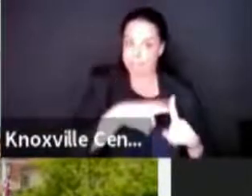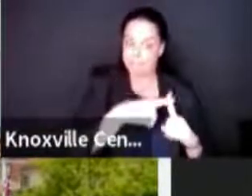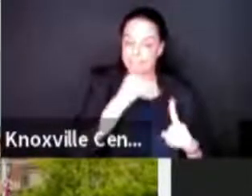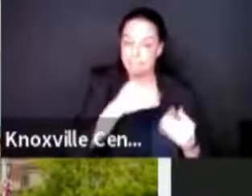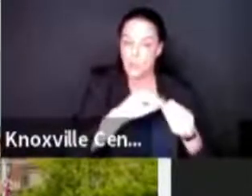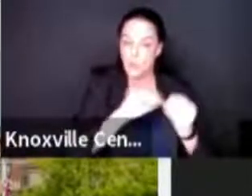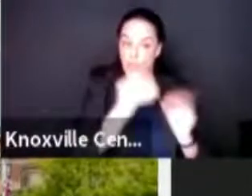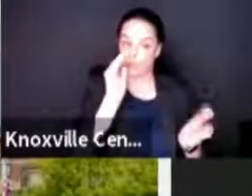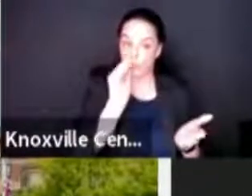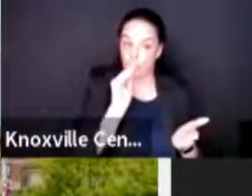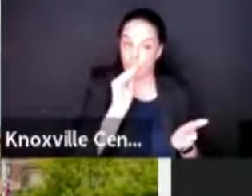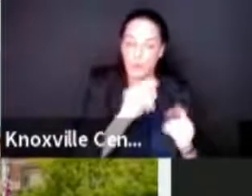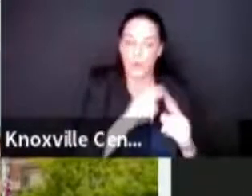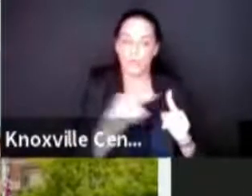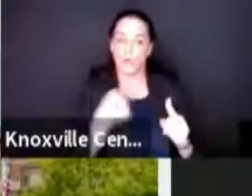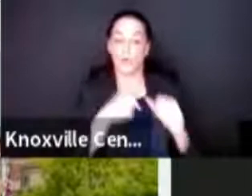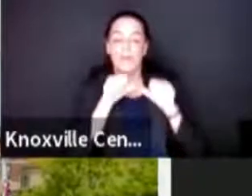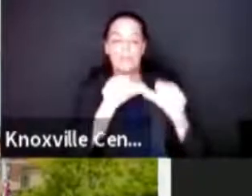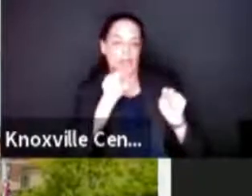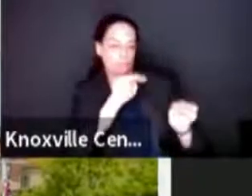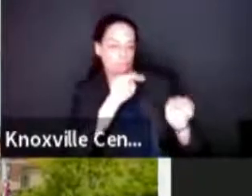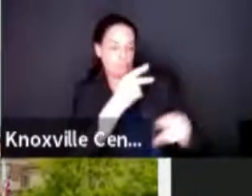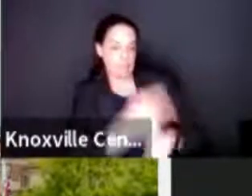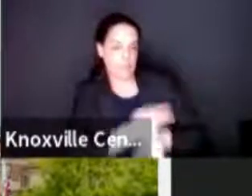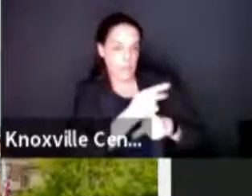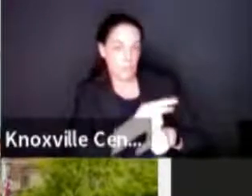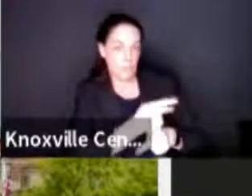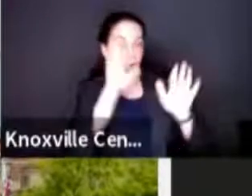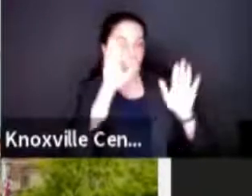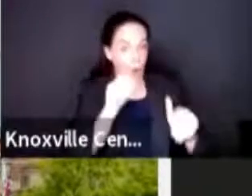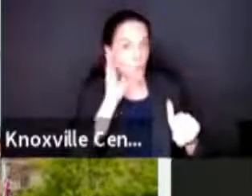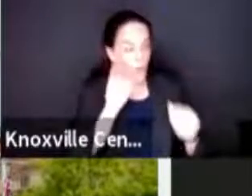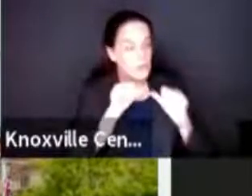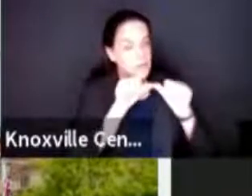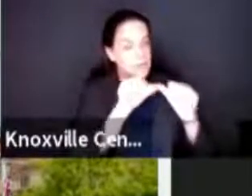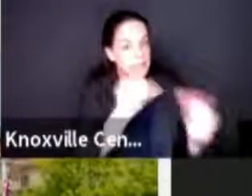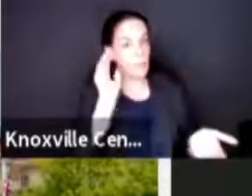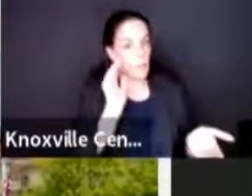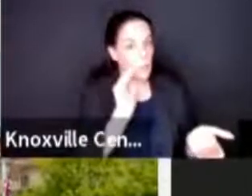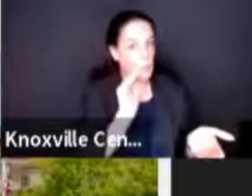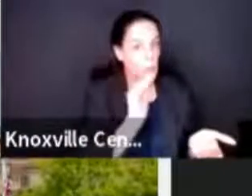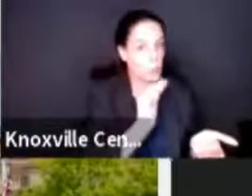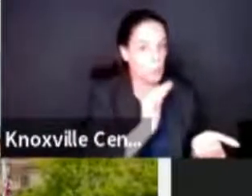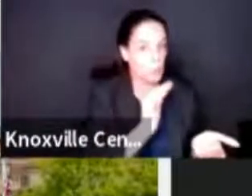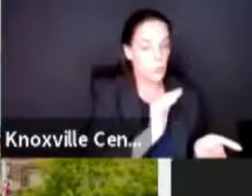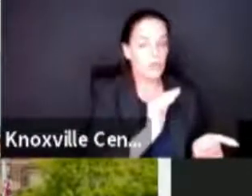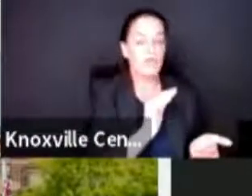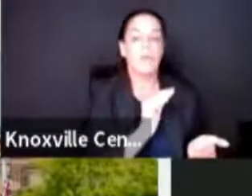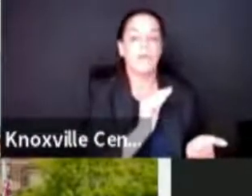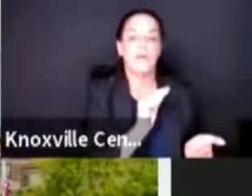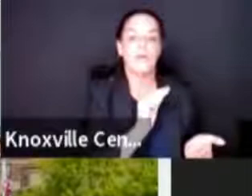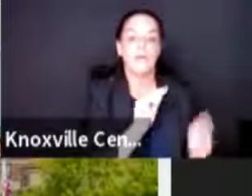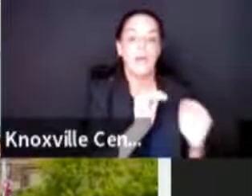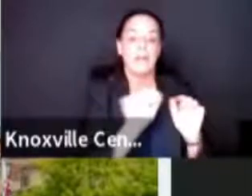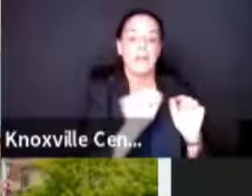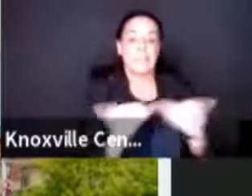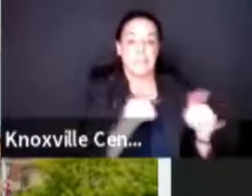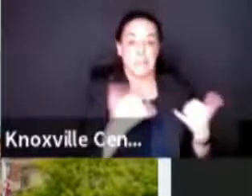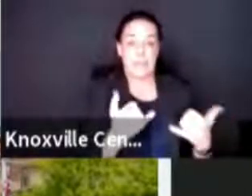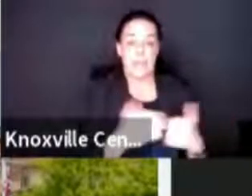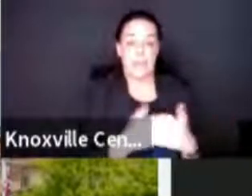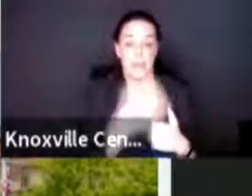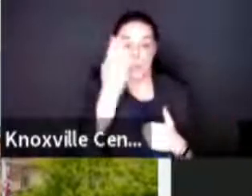to keep a close eye on them. We do hope to continue to see this trend moving in the direction that it's moving. Because of